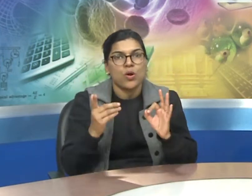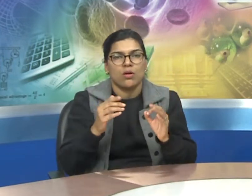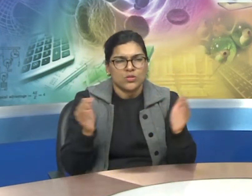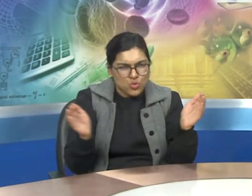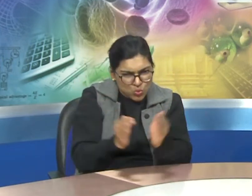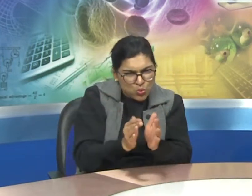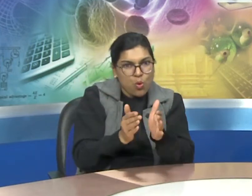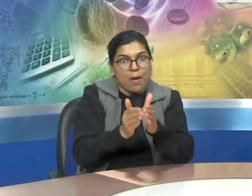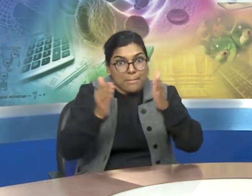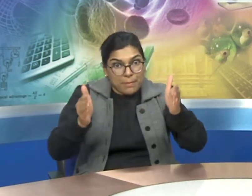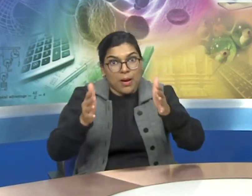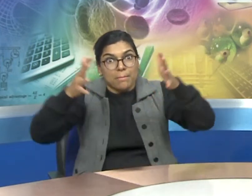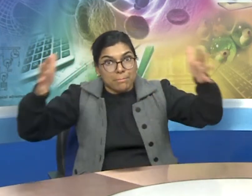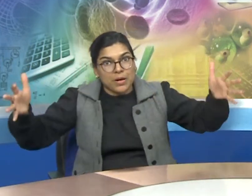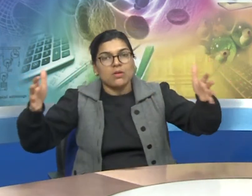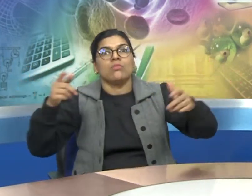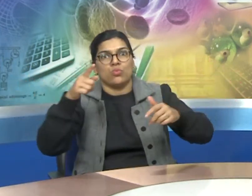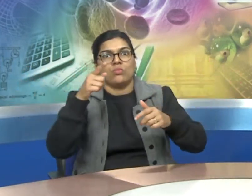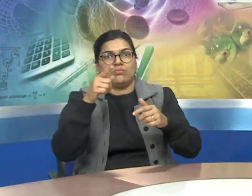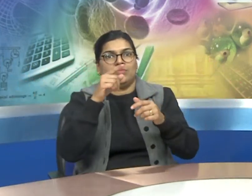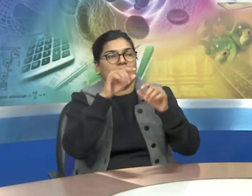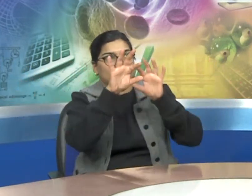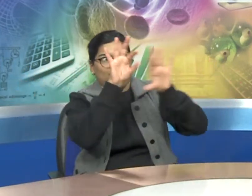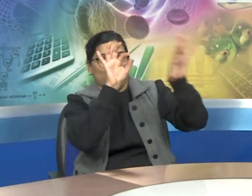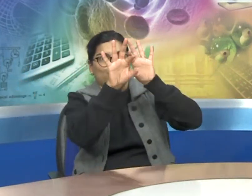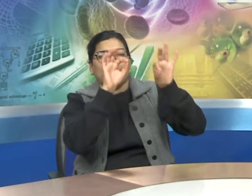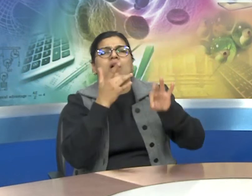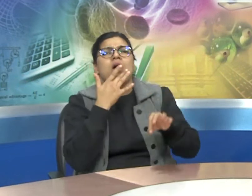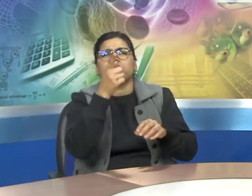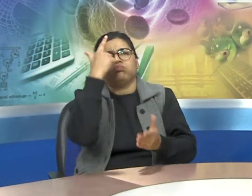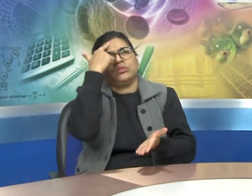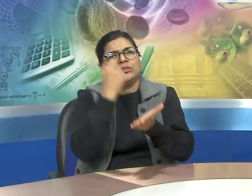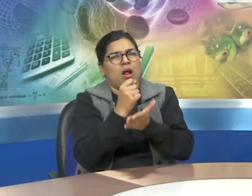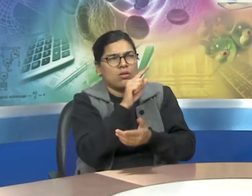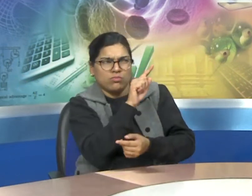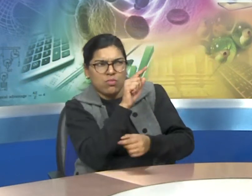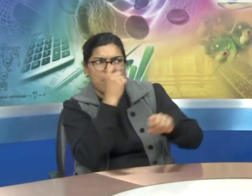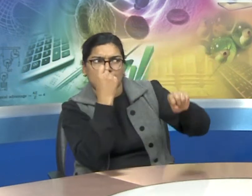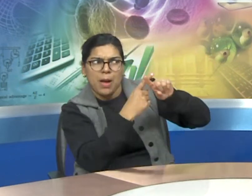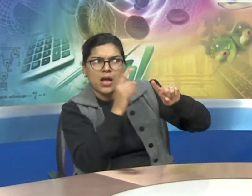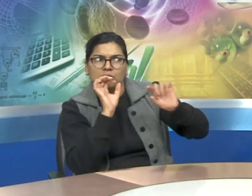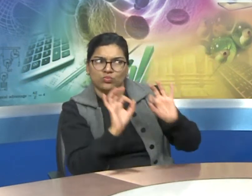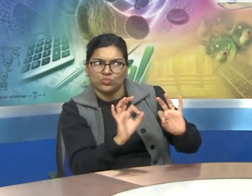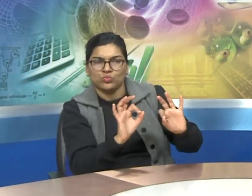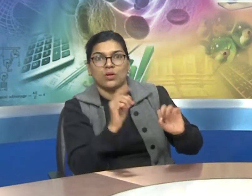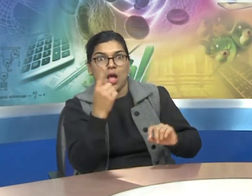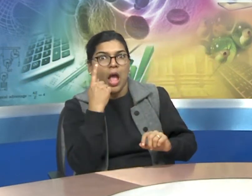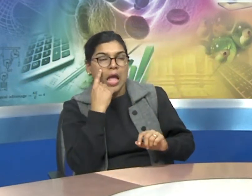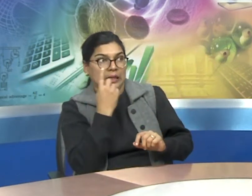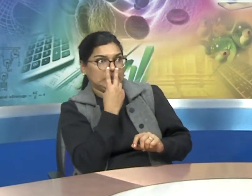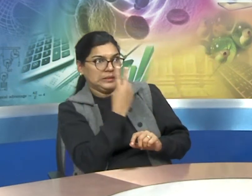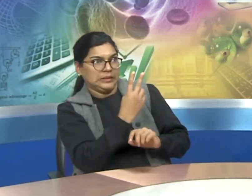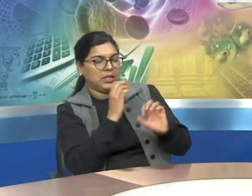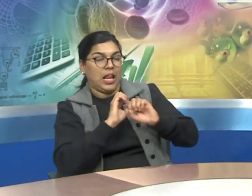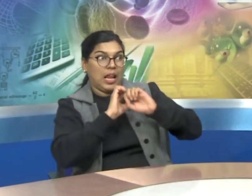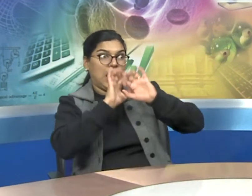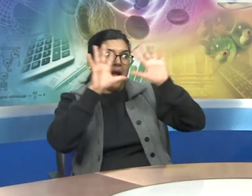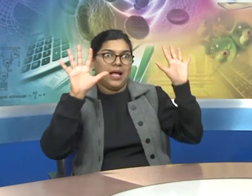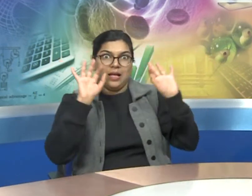they take interest and have a look at those presentation. So accordingly